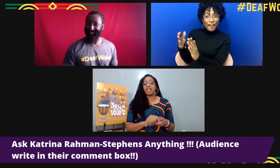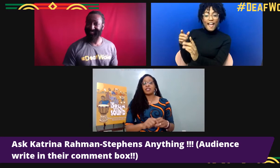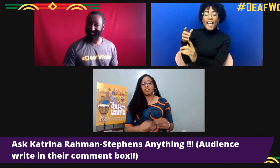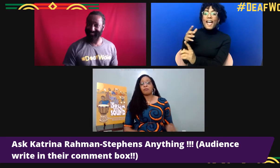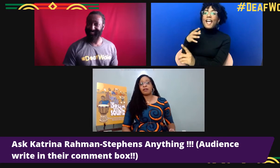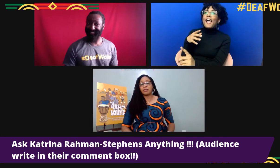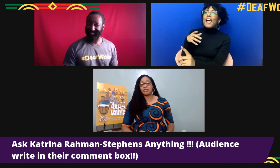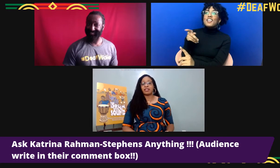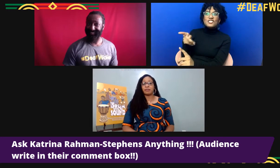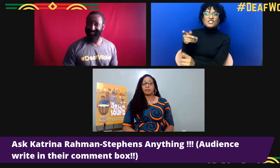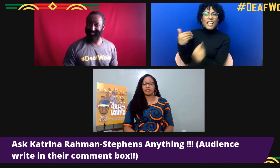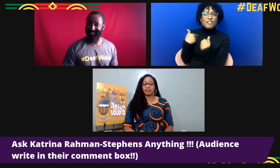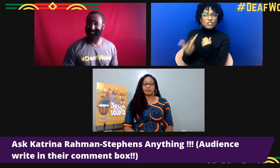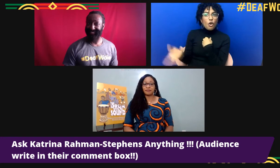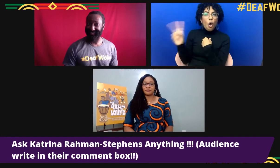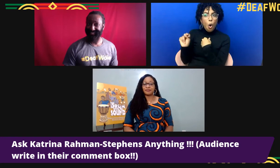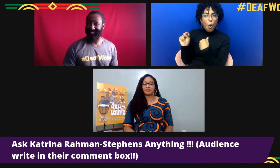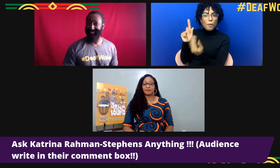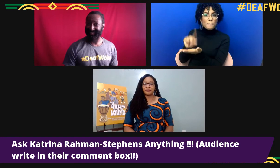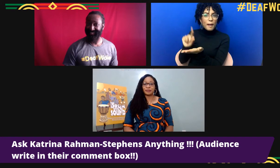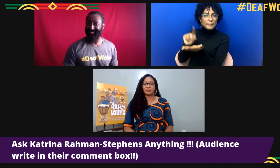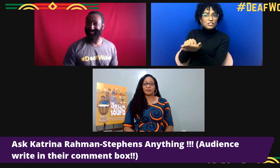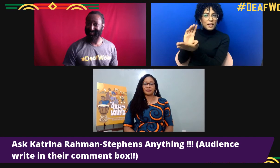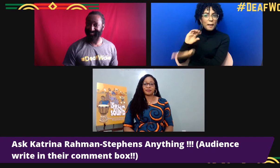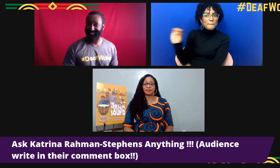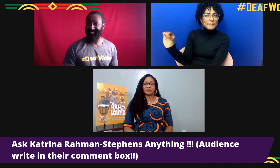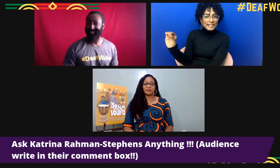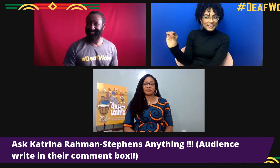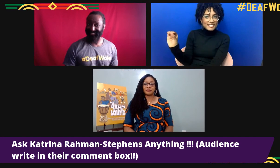and she has her own publishing company.